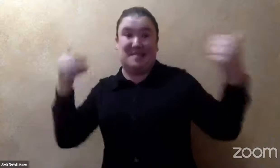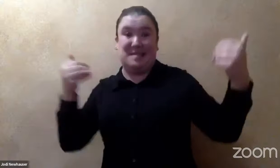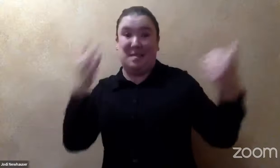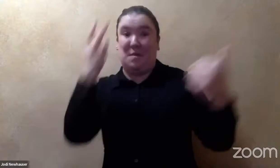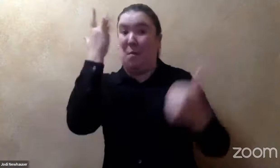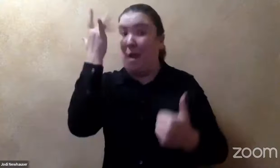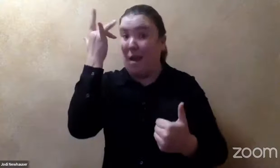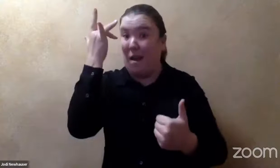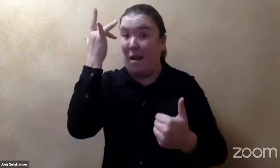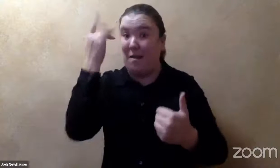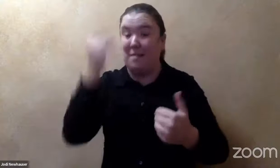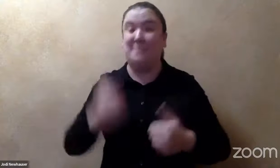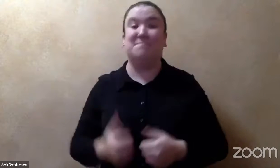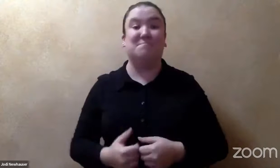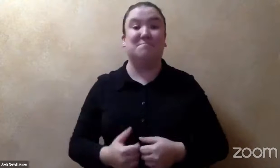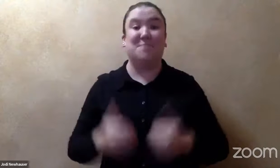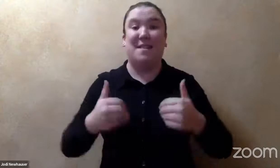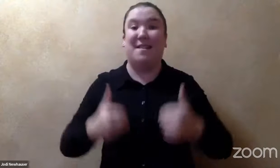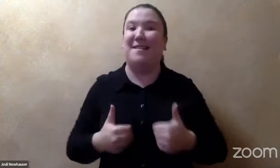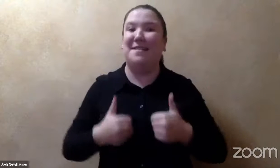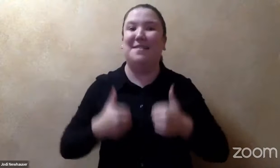Here we go.